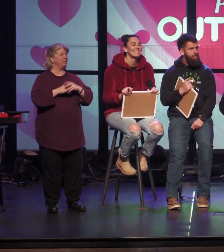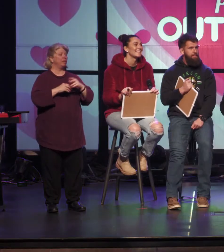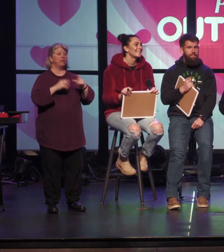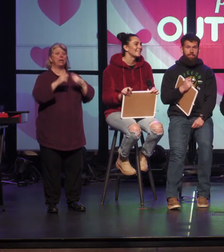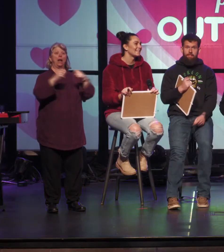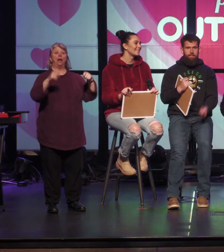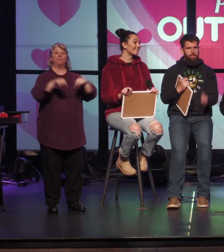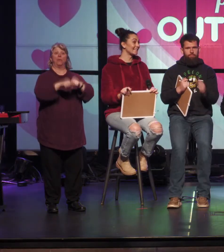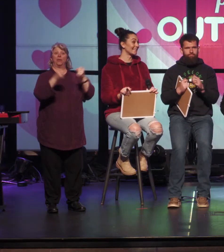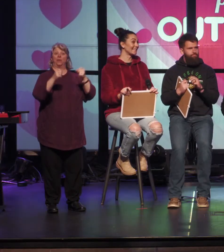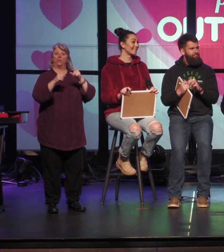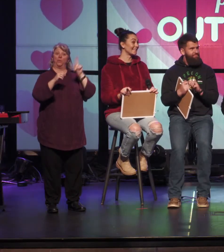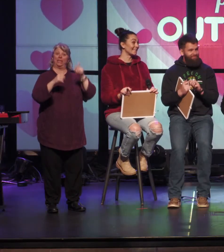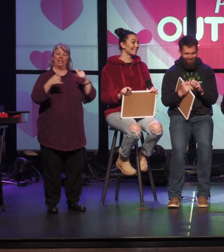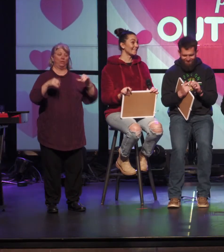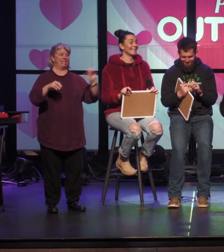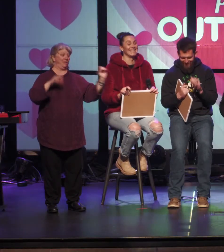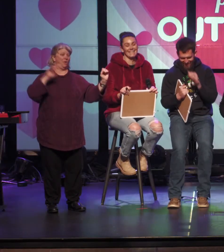tiebreaker question. Still